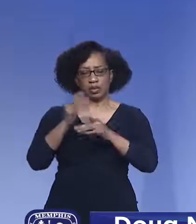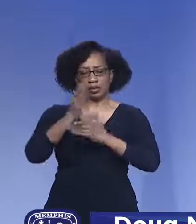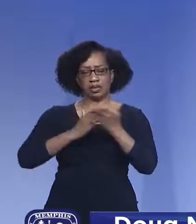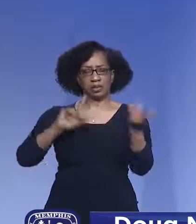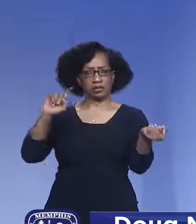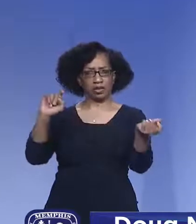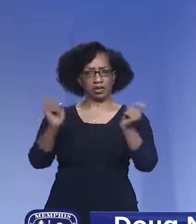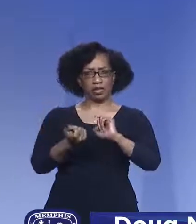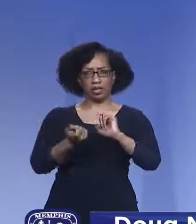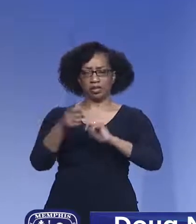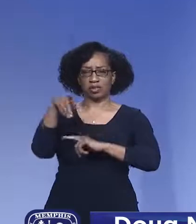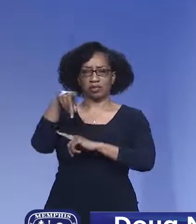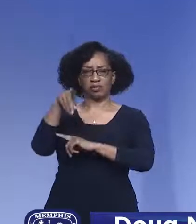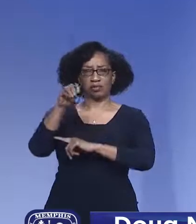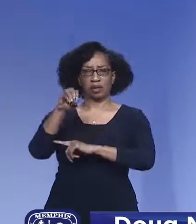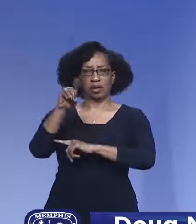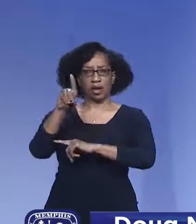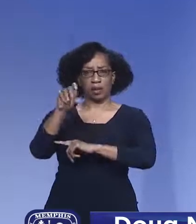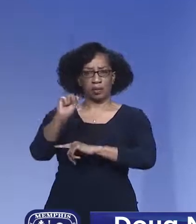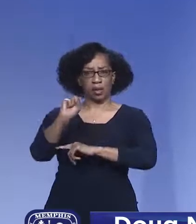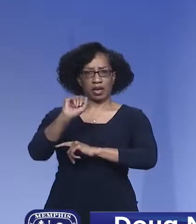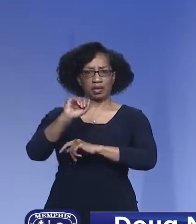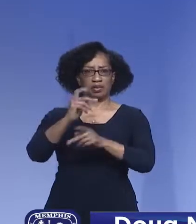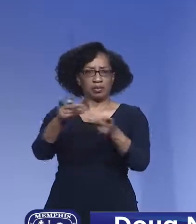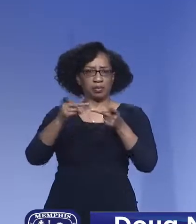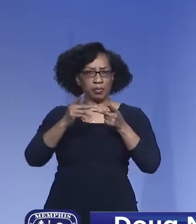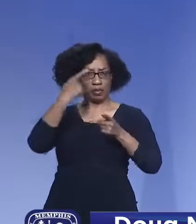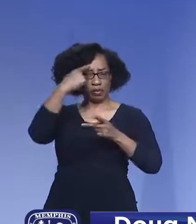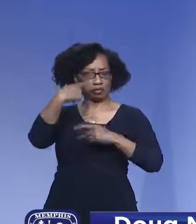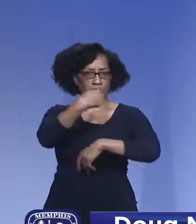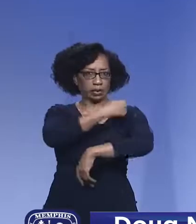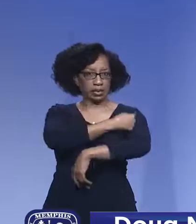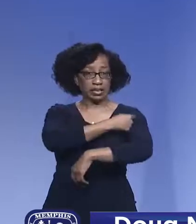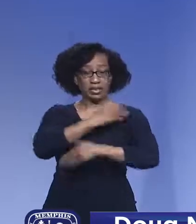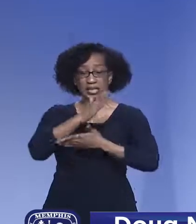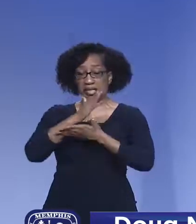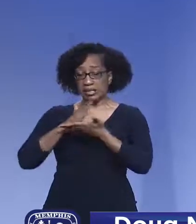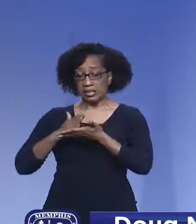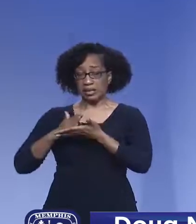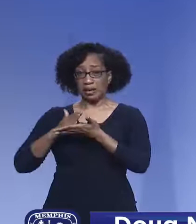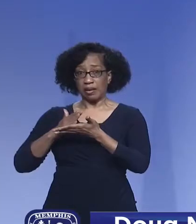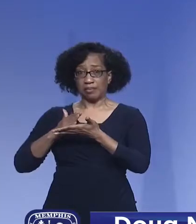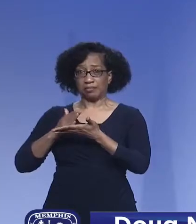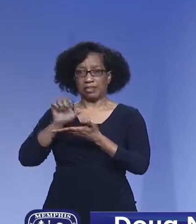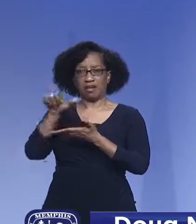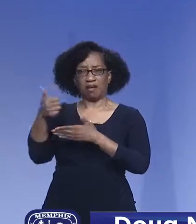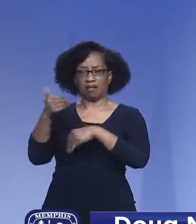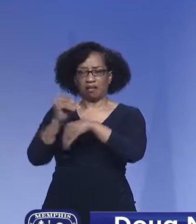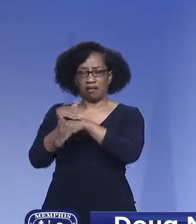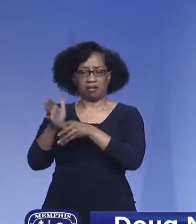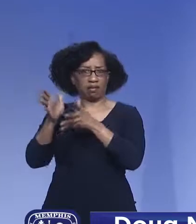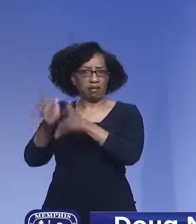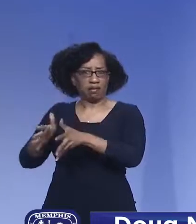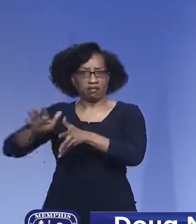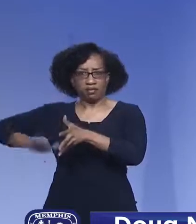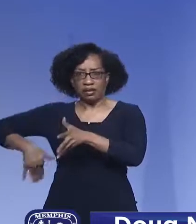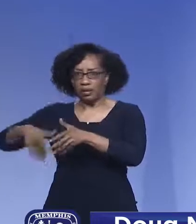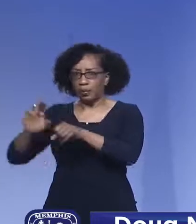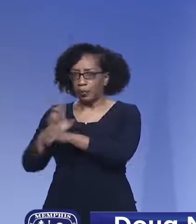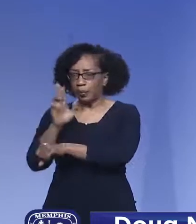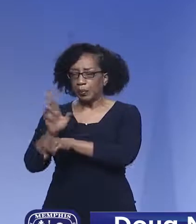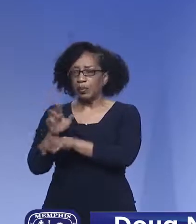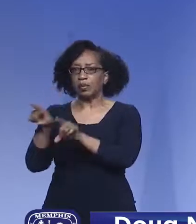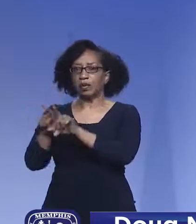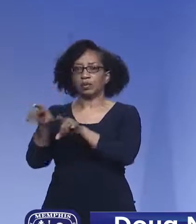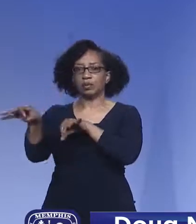our pods. I'll talk a little bit about some unused doses that occurred the other night. And also we'll have a discussion about the impact